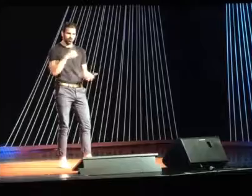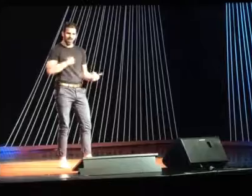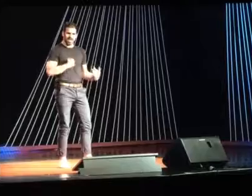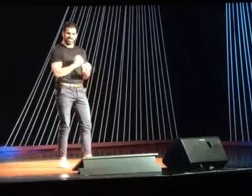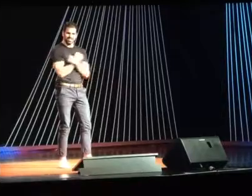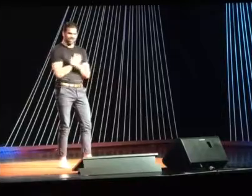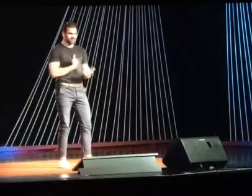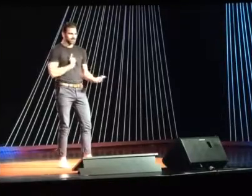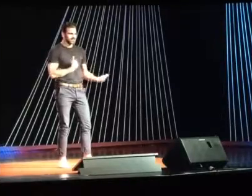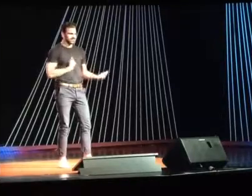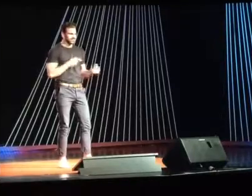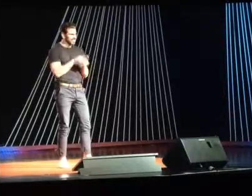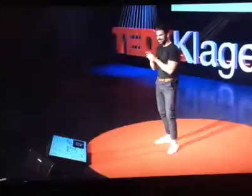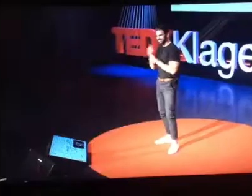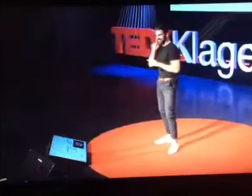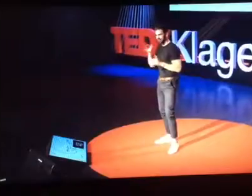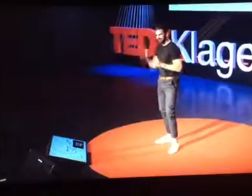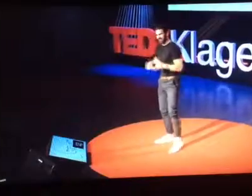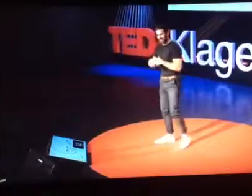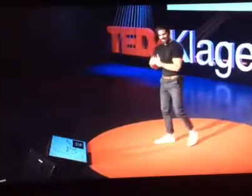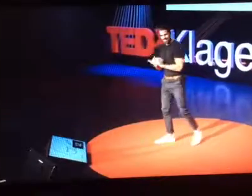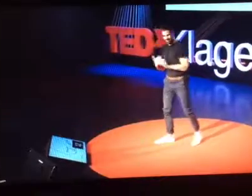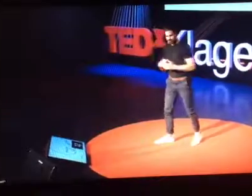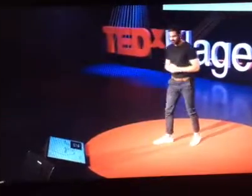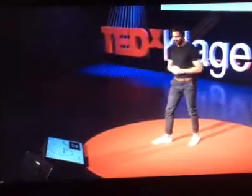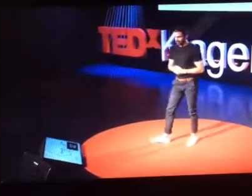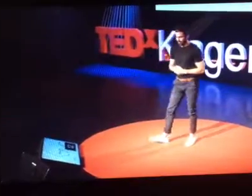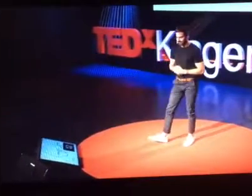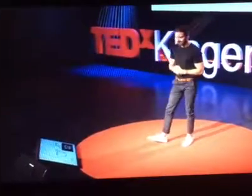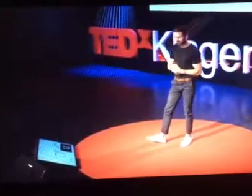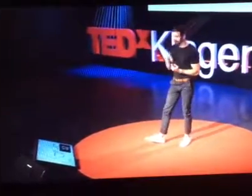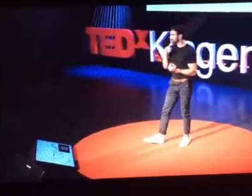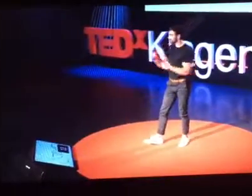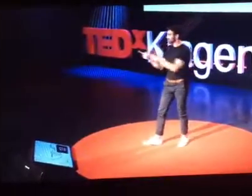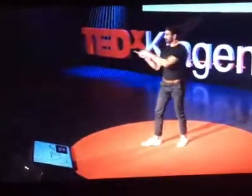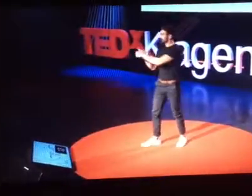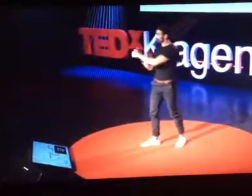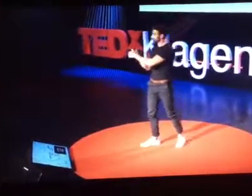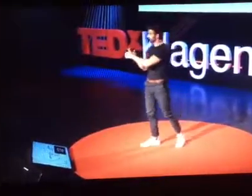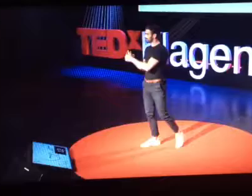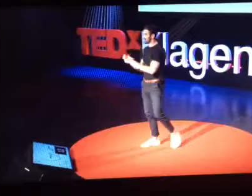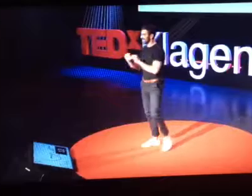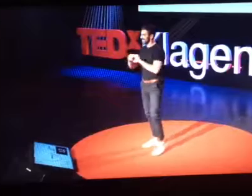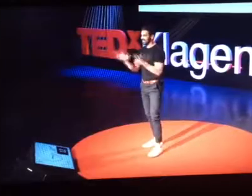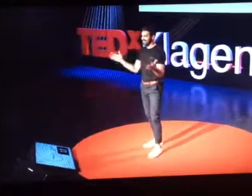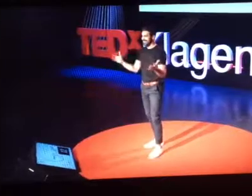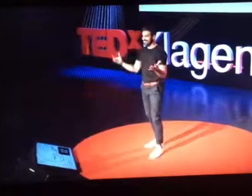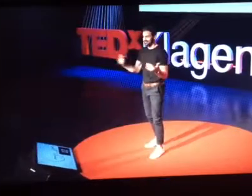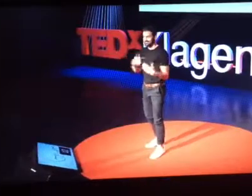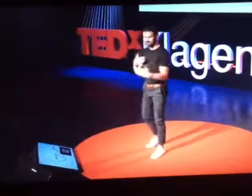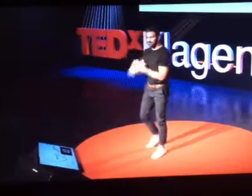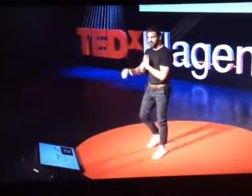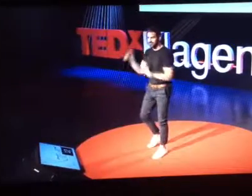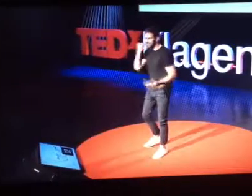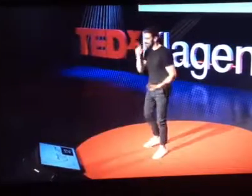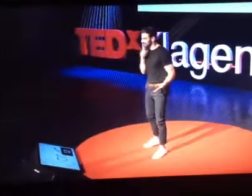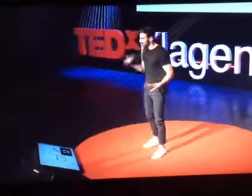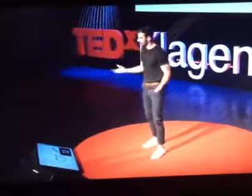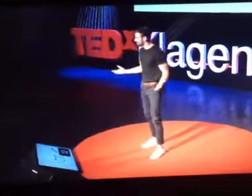So how do I love myself as a deaf man? Well, first, obviously,